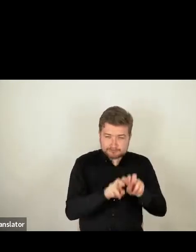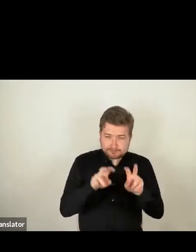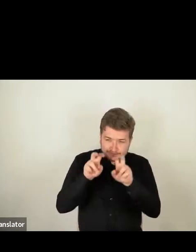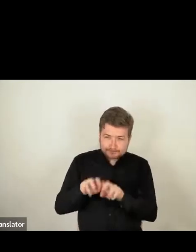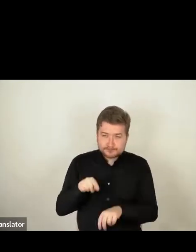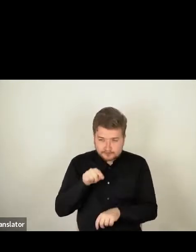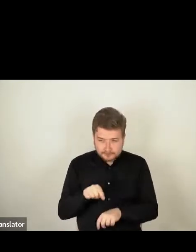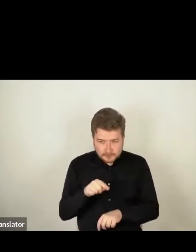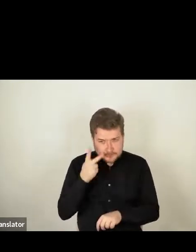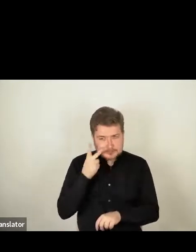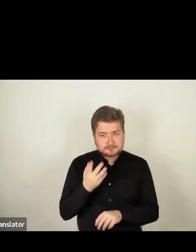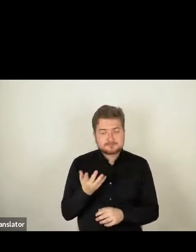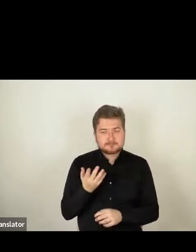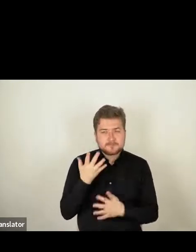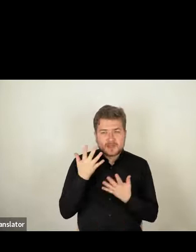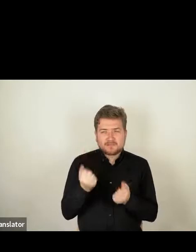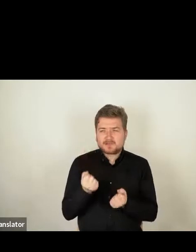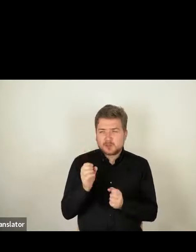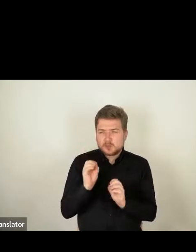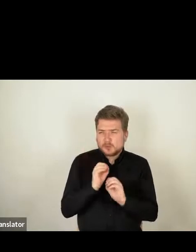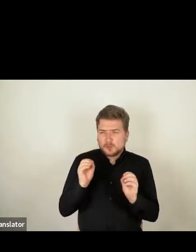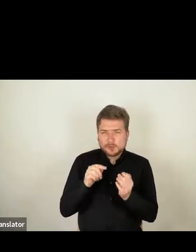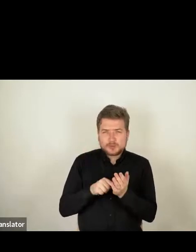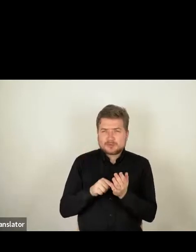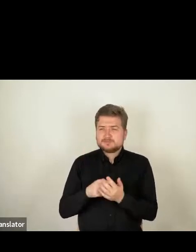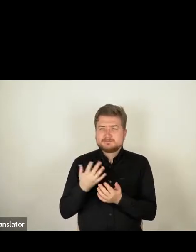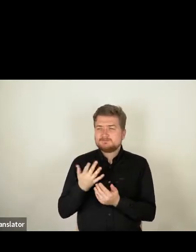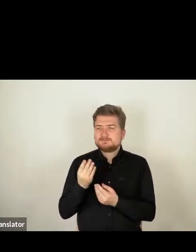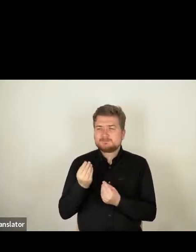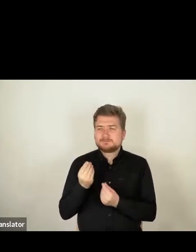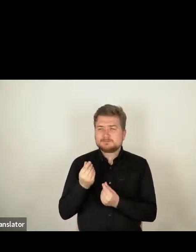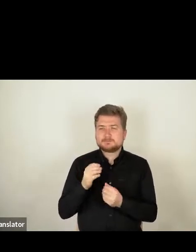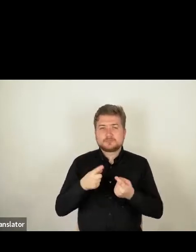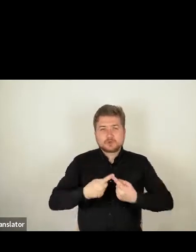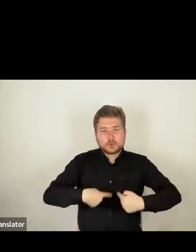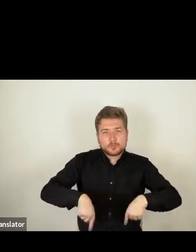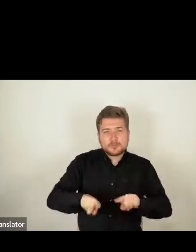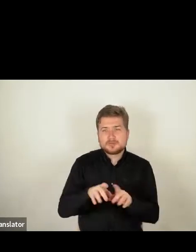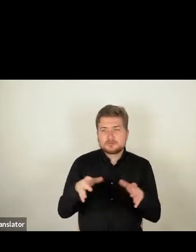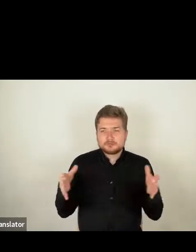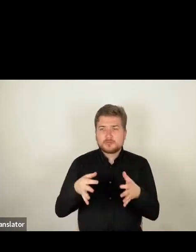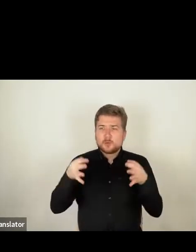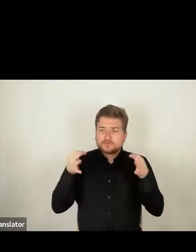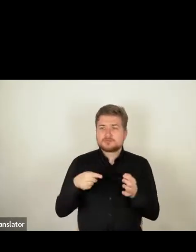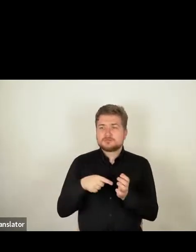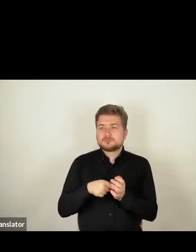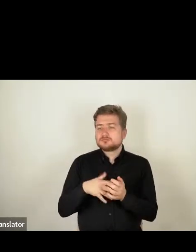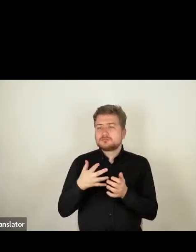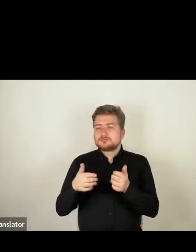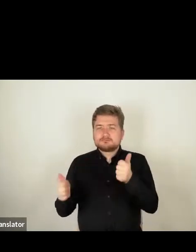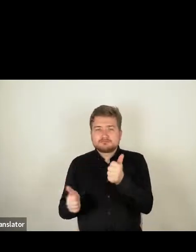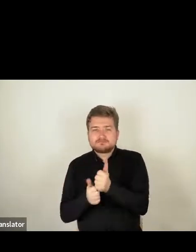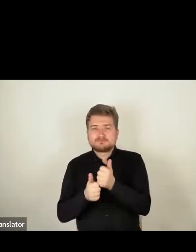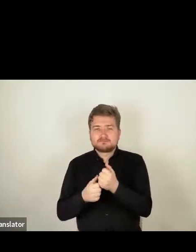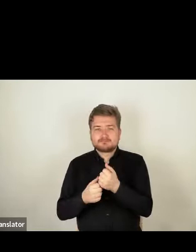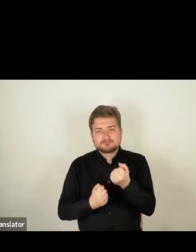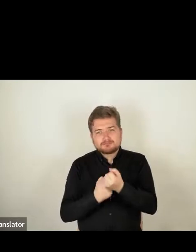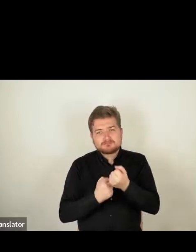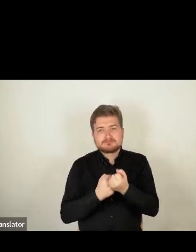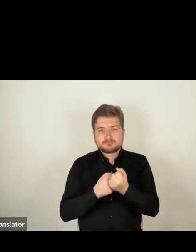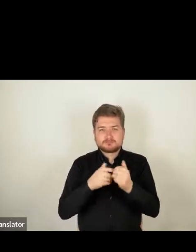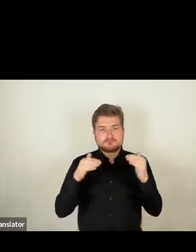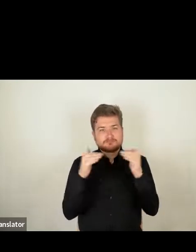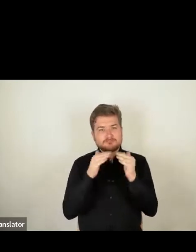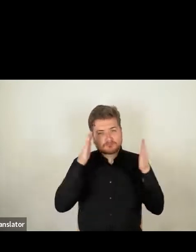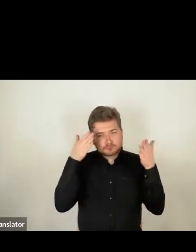of a important functional structure, shall it be a position of gender advisor or maybe a support unit, or